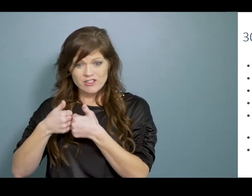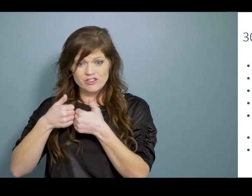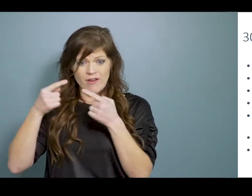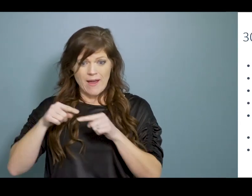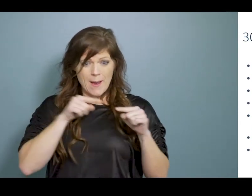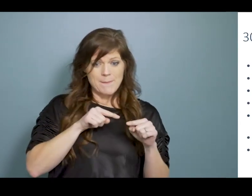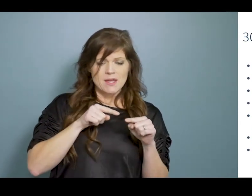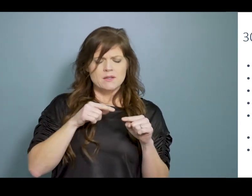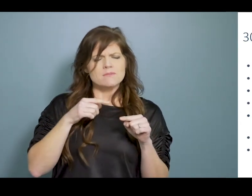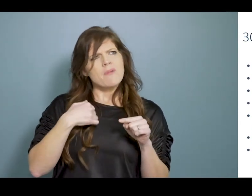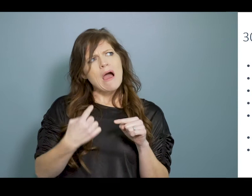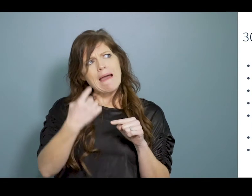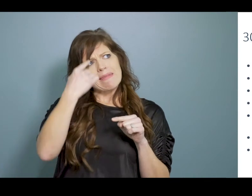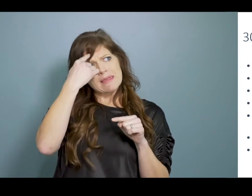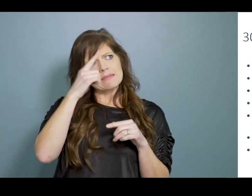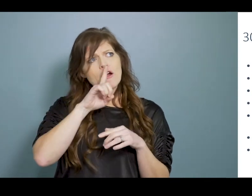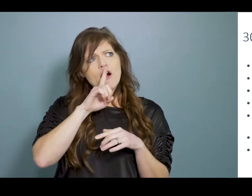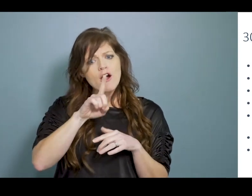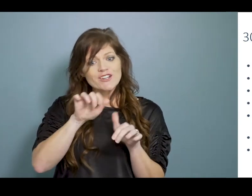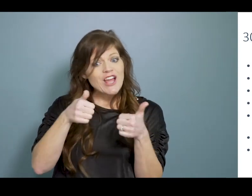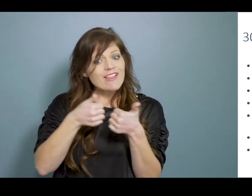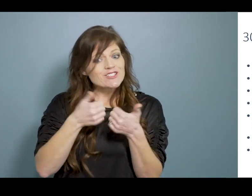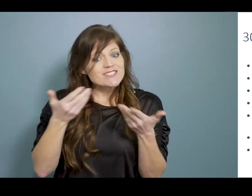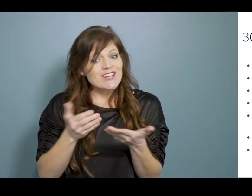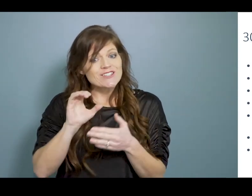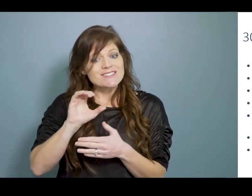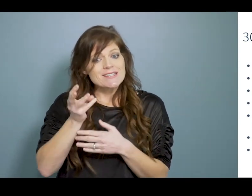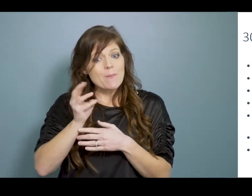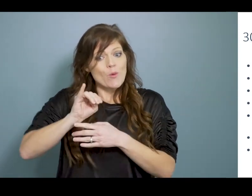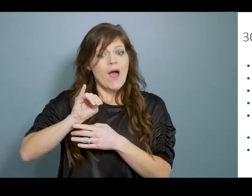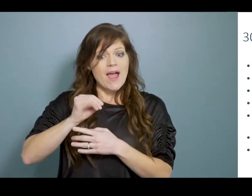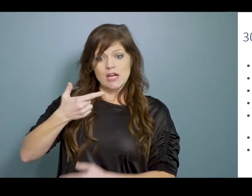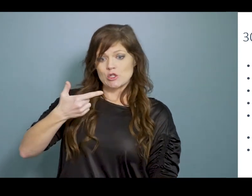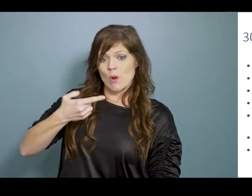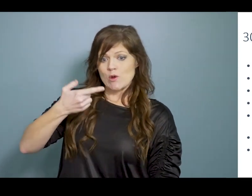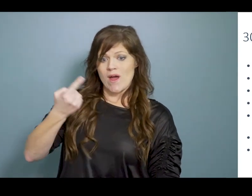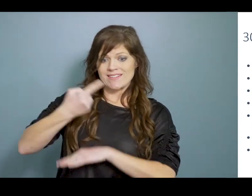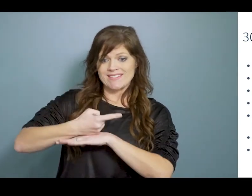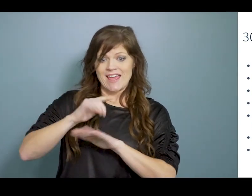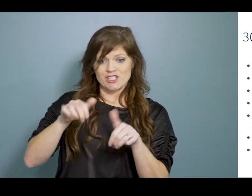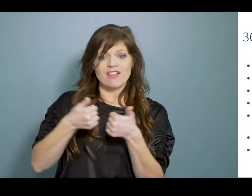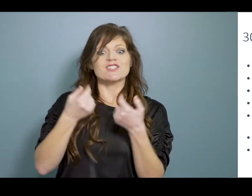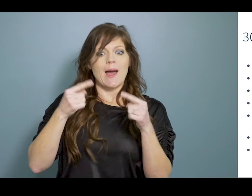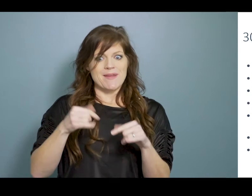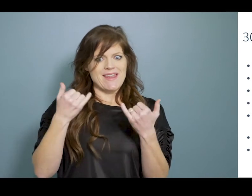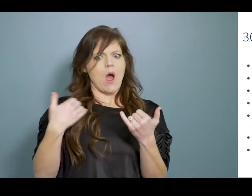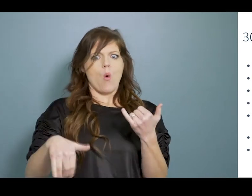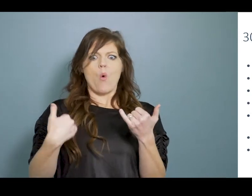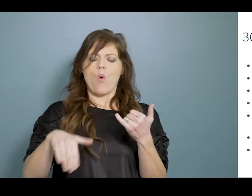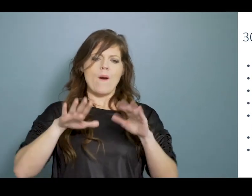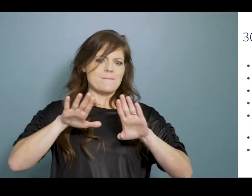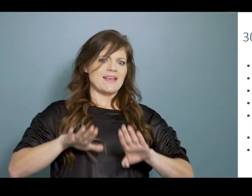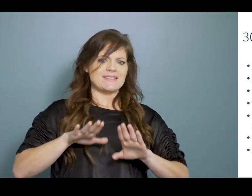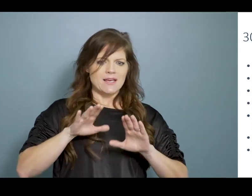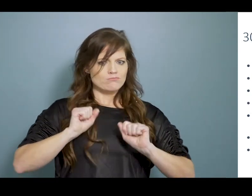I think that there's some 21-day challenges going on at CWI right now, which is amazing.